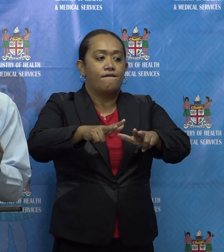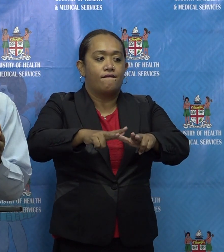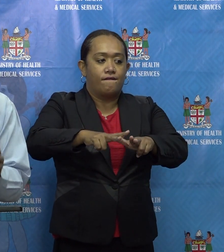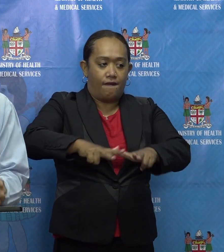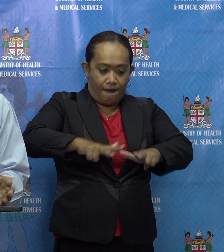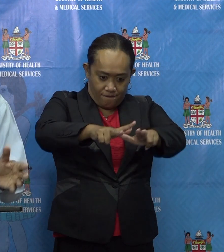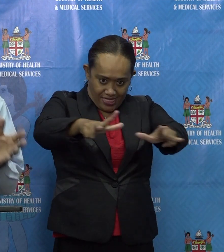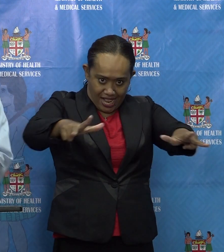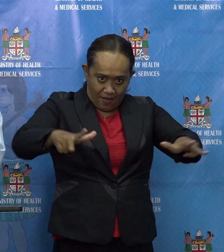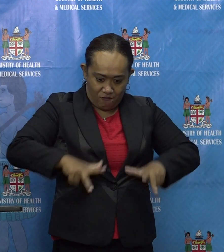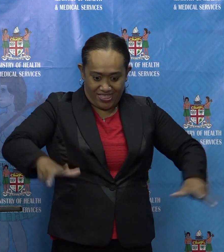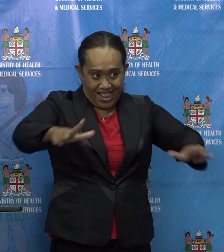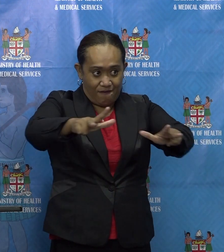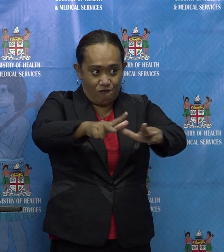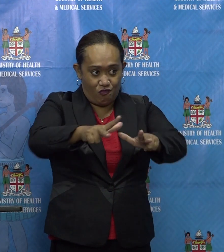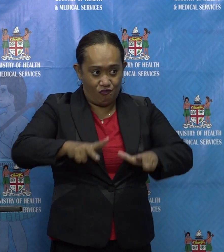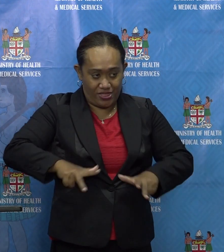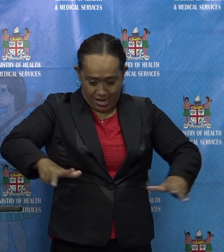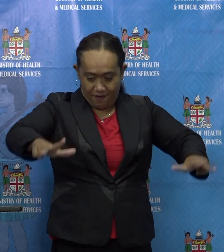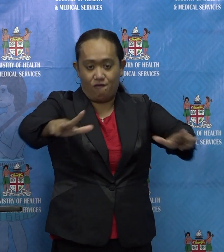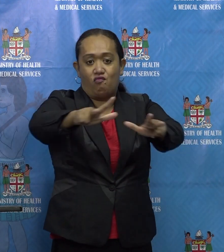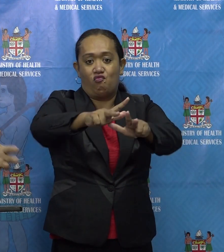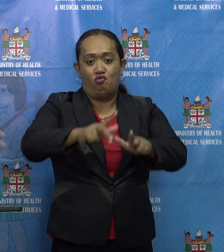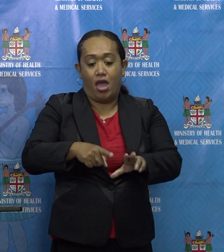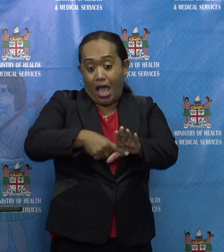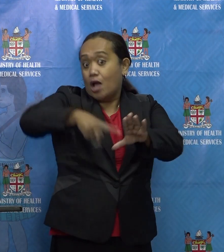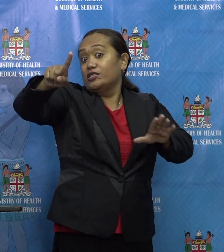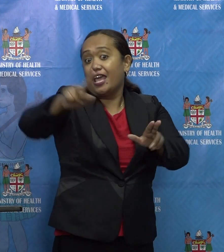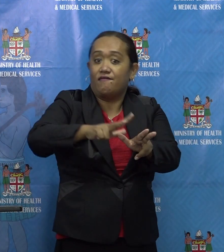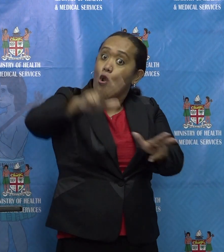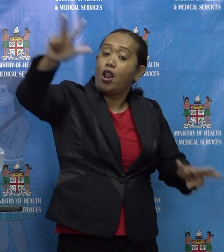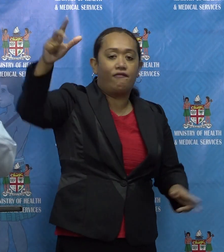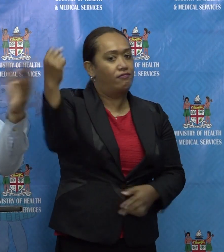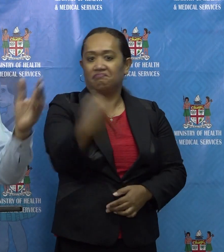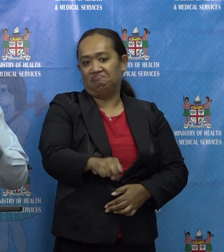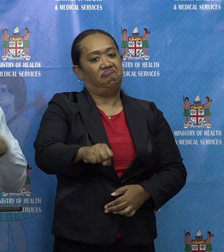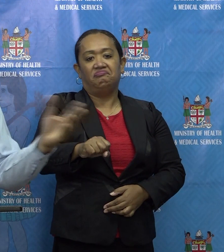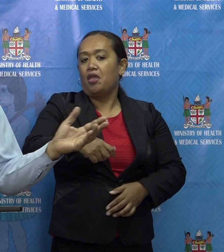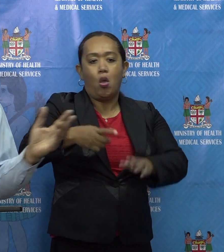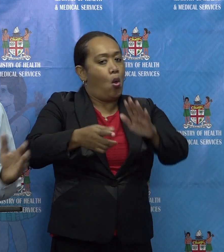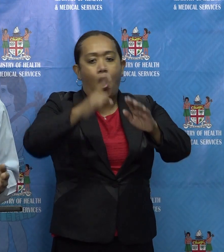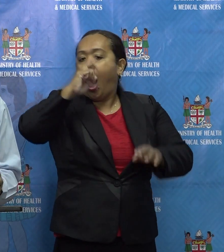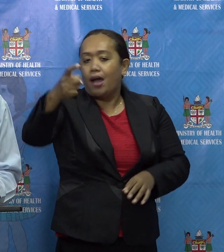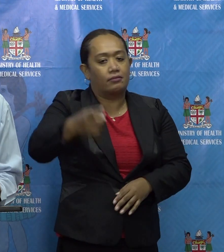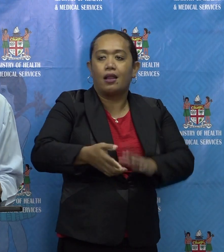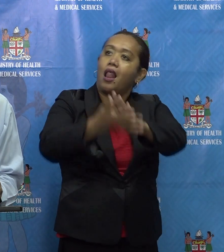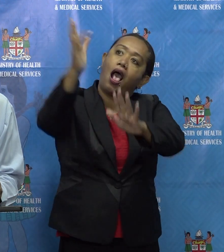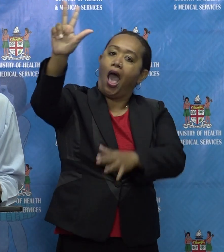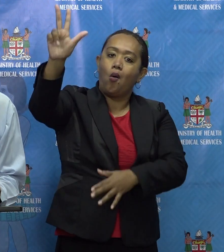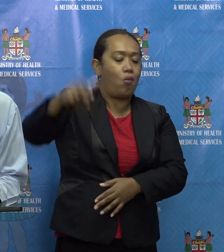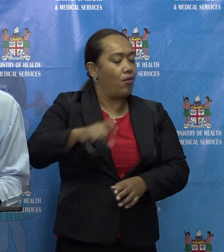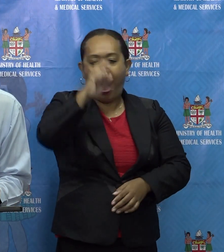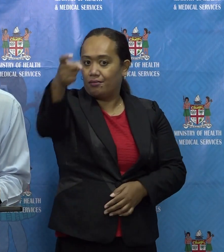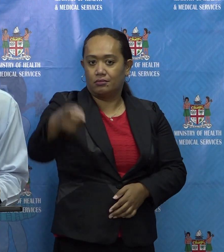That means you can't leave Viti Levu to go anywhere else outside of Viti Levu. You can't go to Vanua Levu, you can't go to Lau, you can't go to any of the